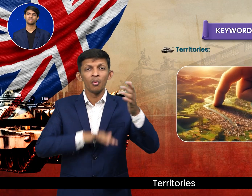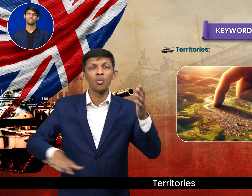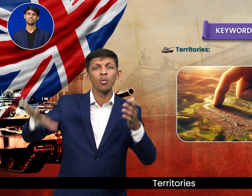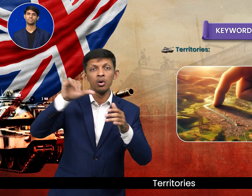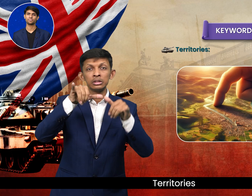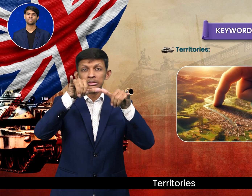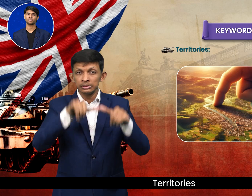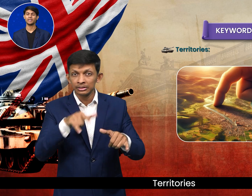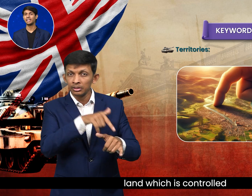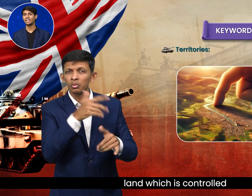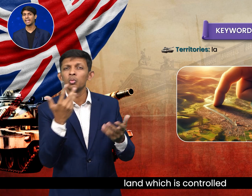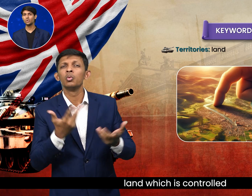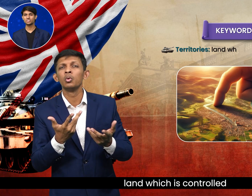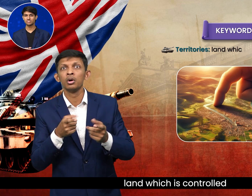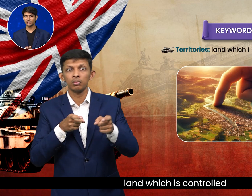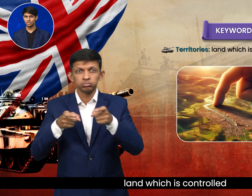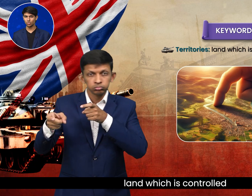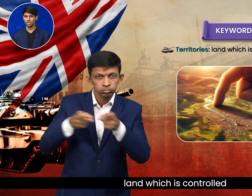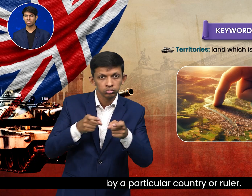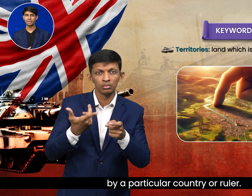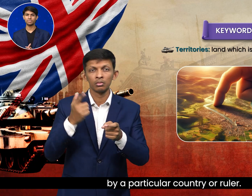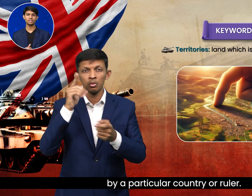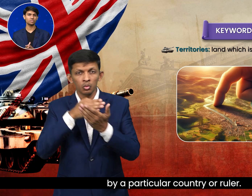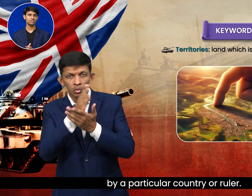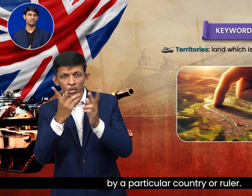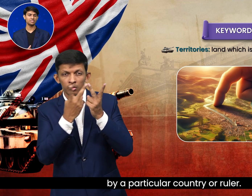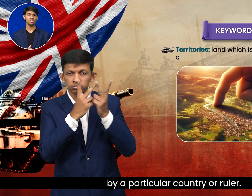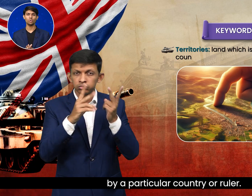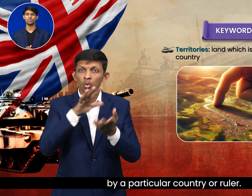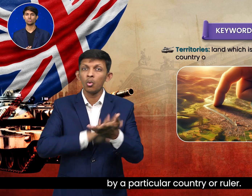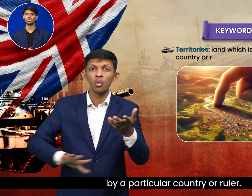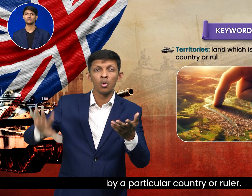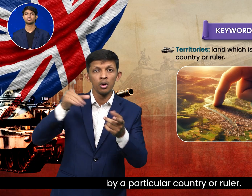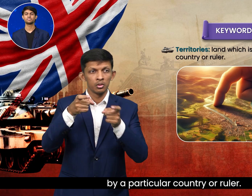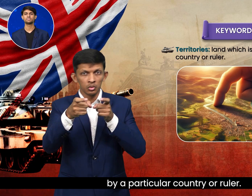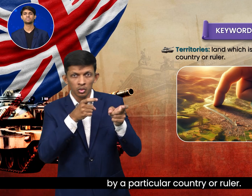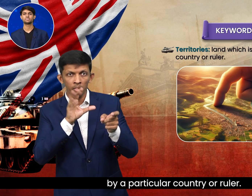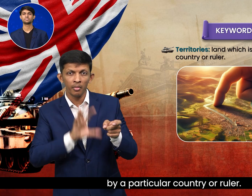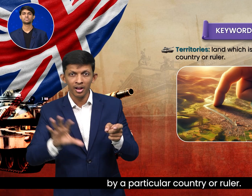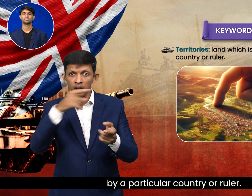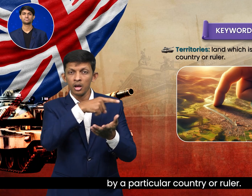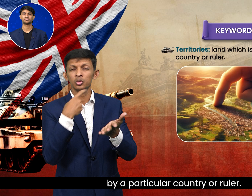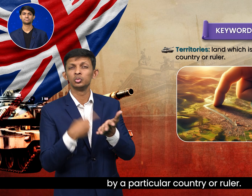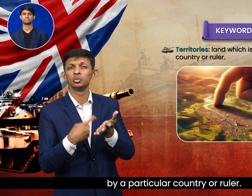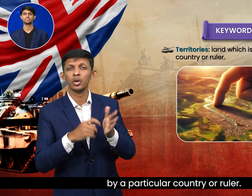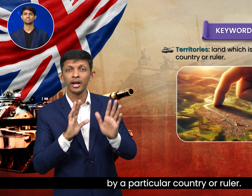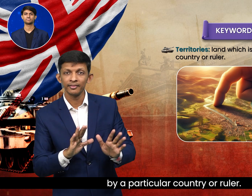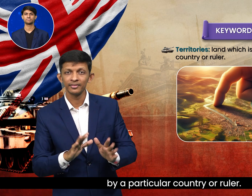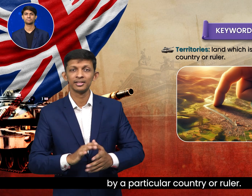Territories. Land which is controlled by a particular country or ruler.